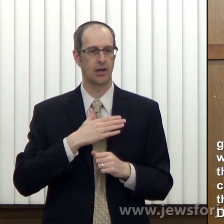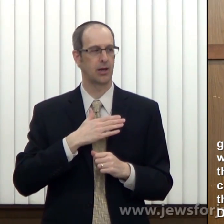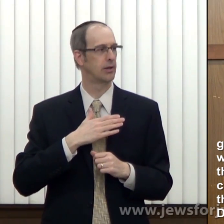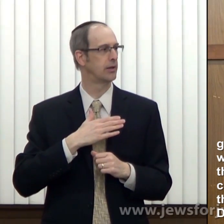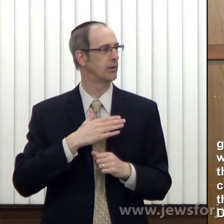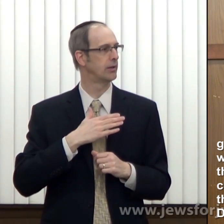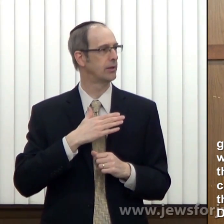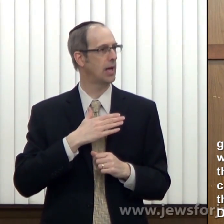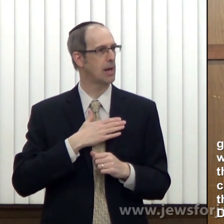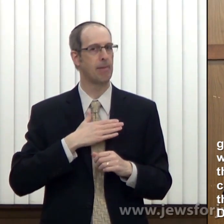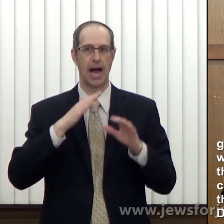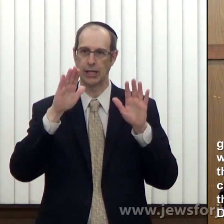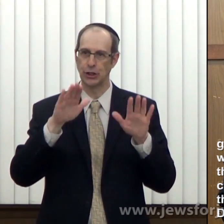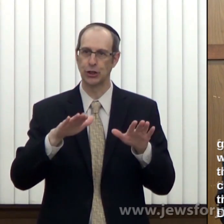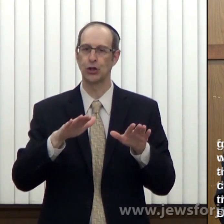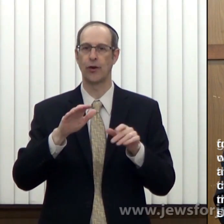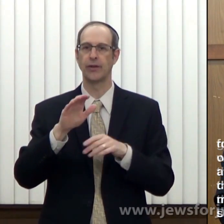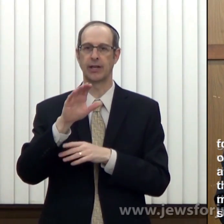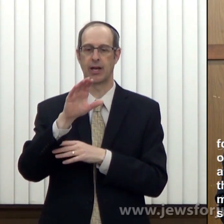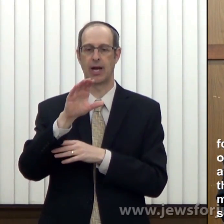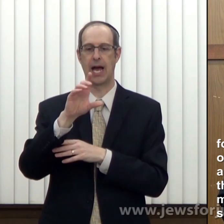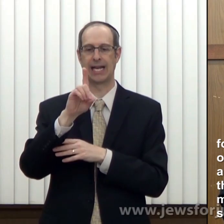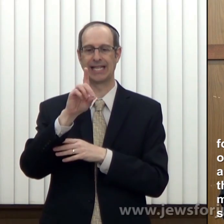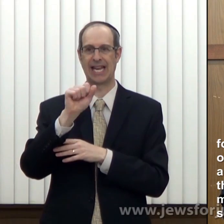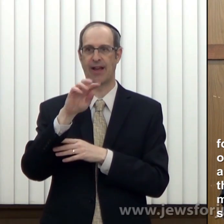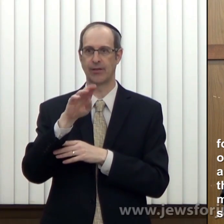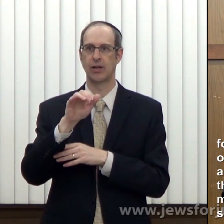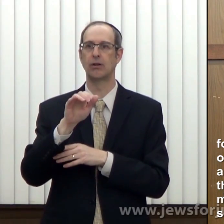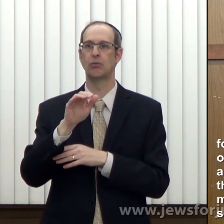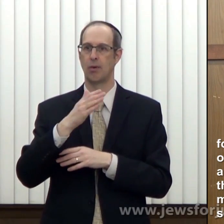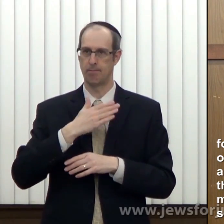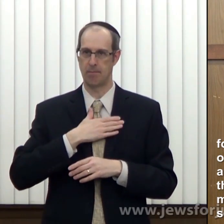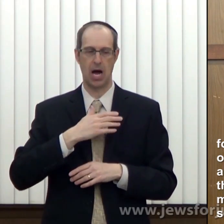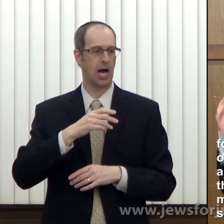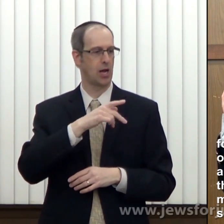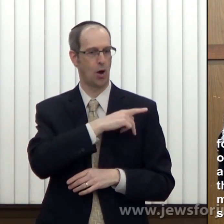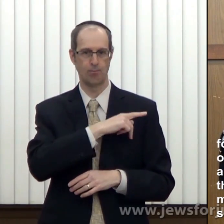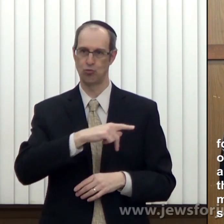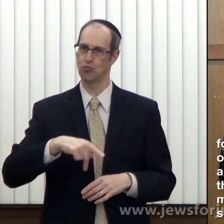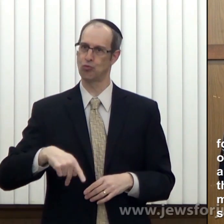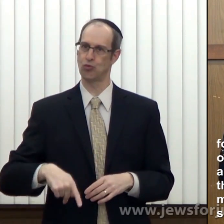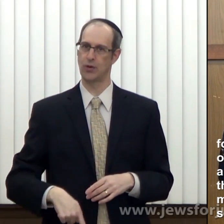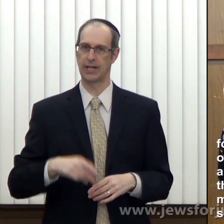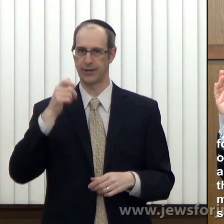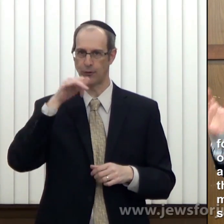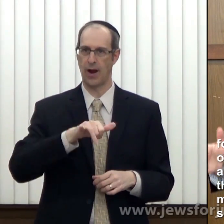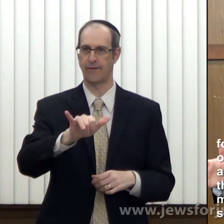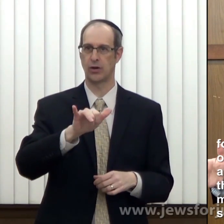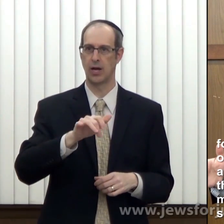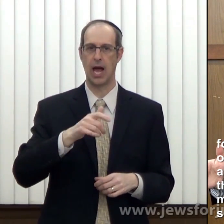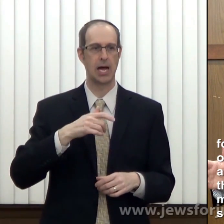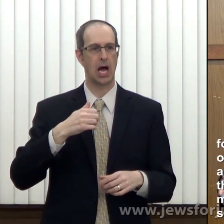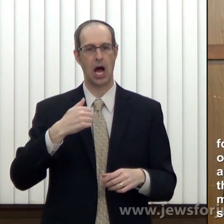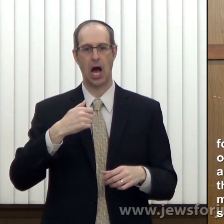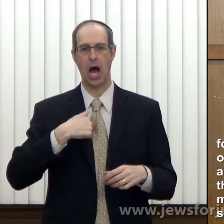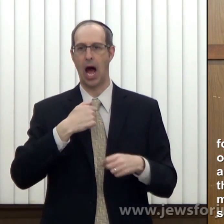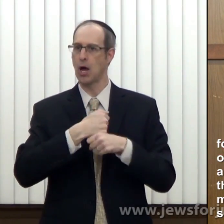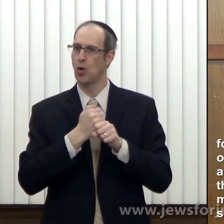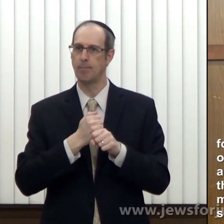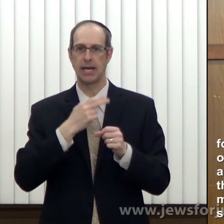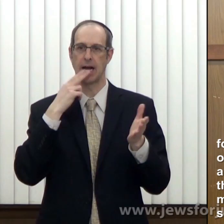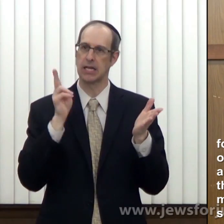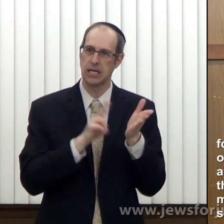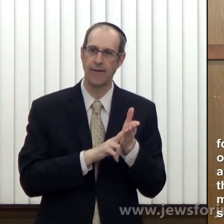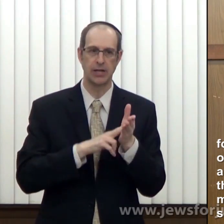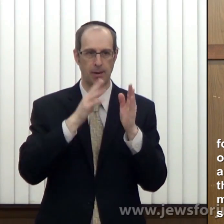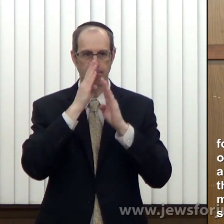David will be their prince forever. I will make a covenant of peace with them. It